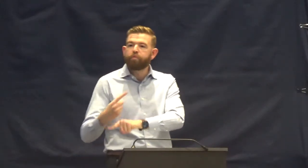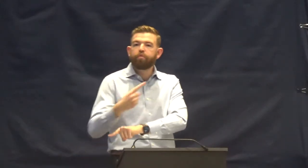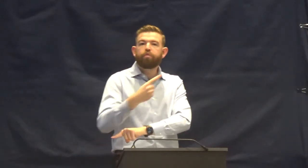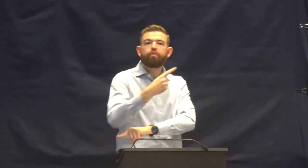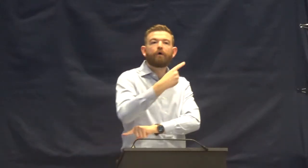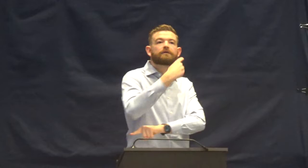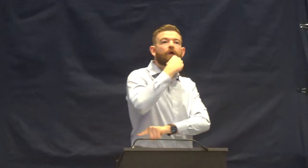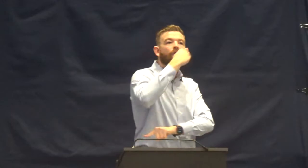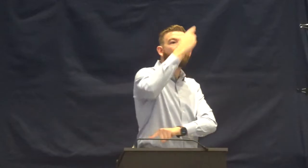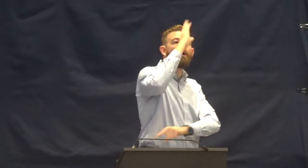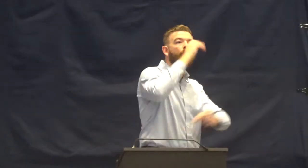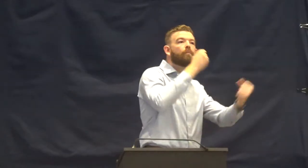cannot